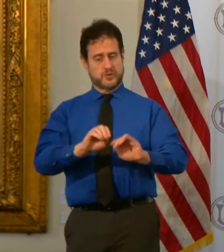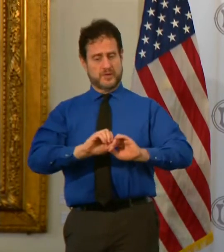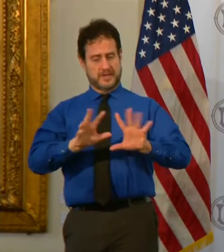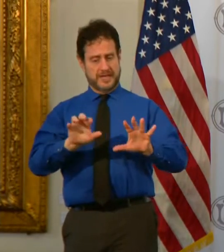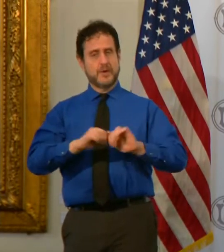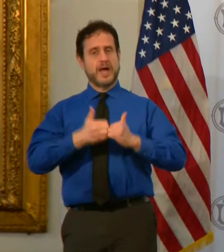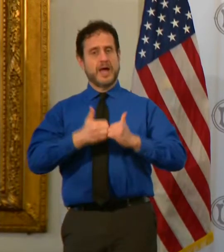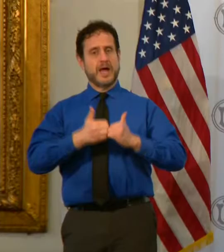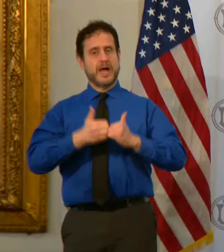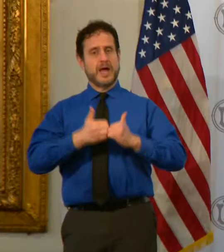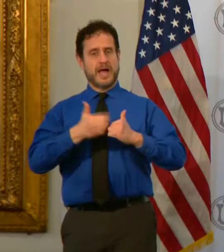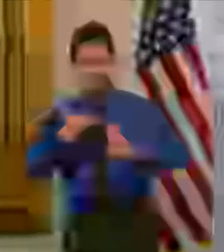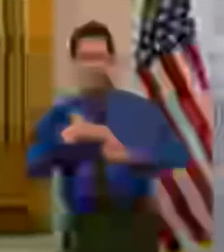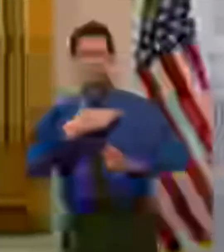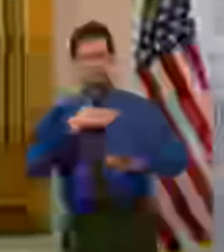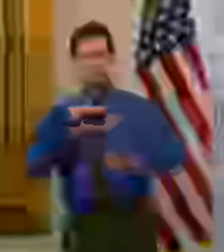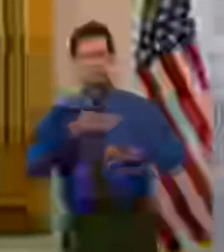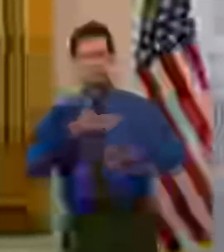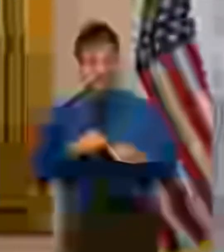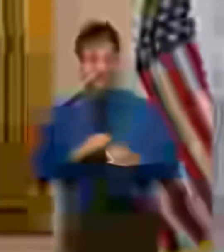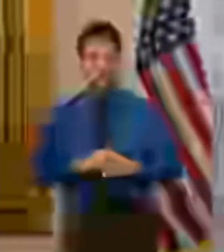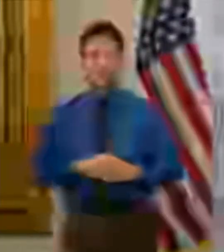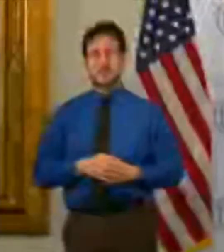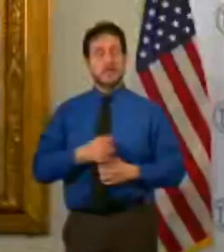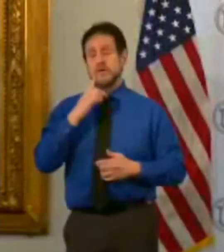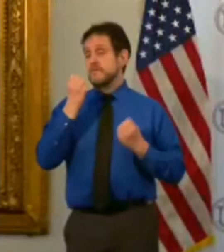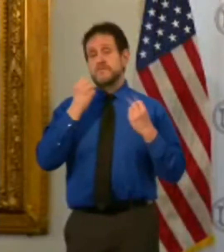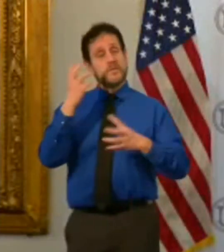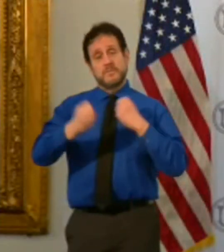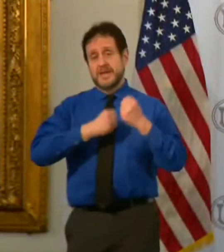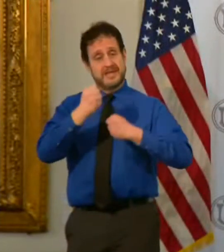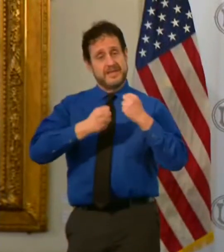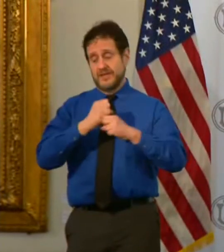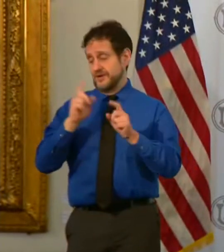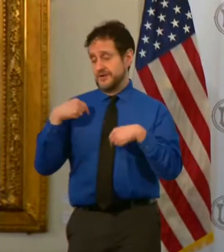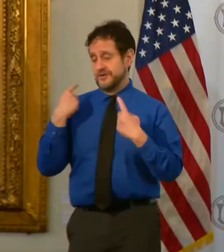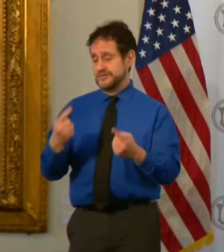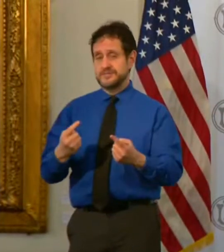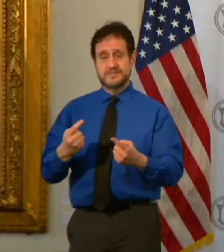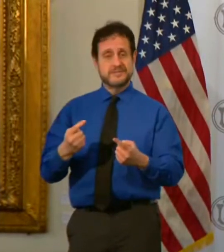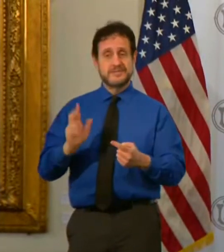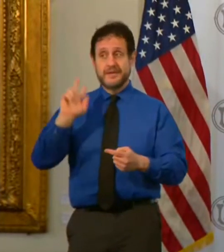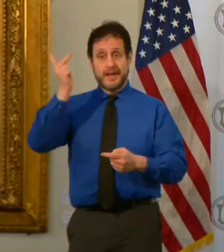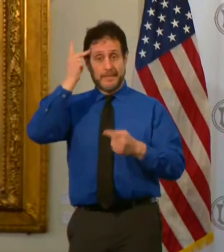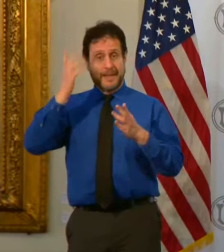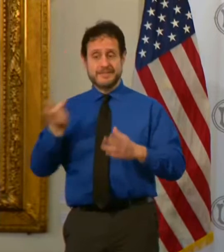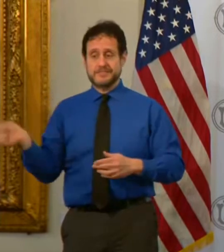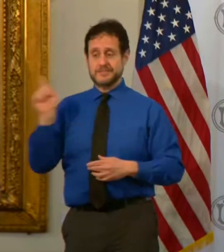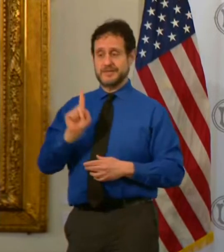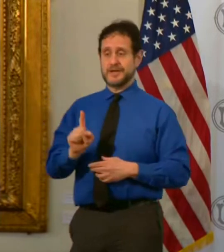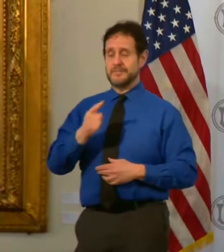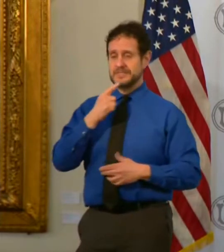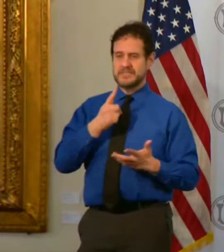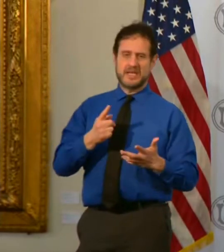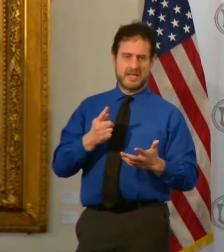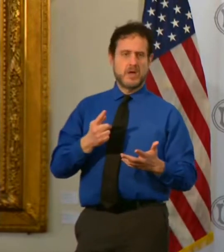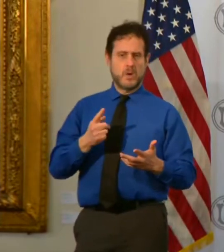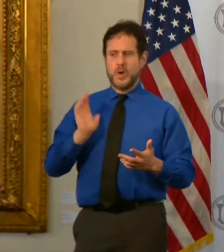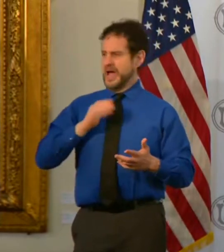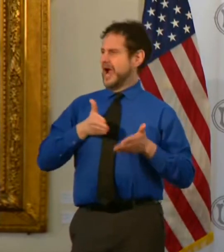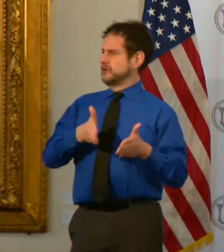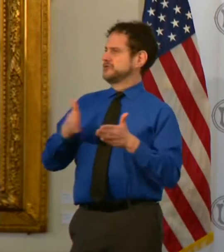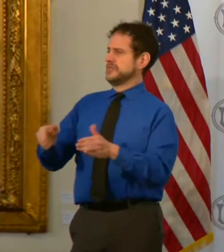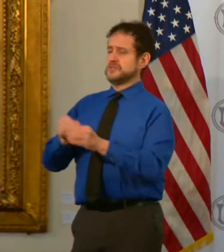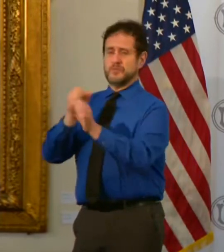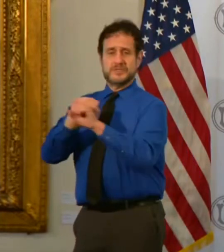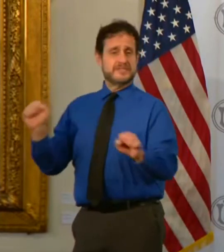I got here is that for years, an elected official could come pound on a lectern and say, I've kept you safer. And then